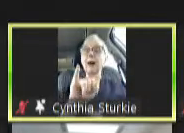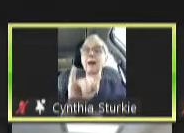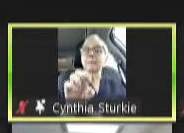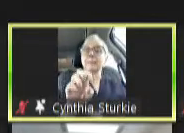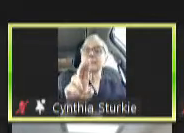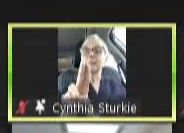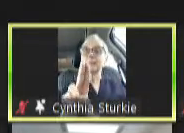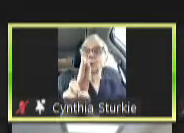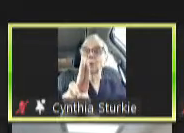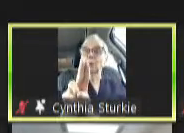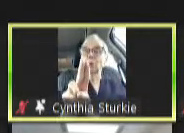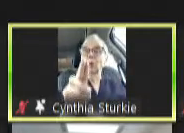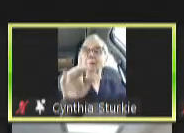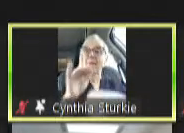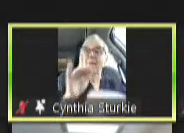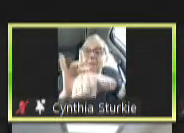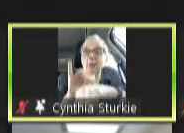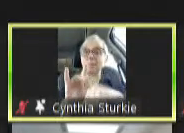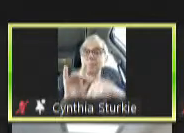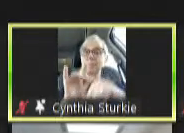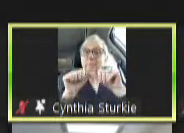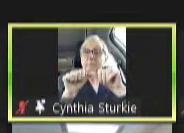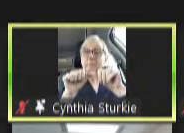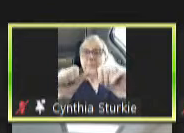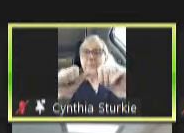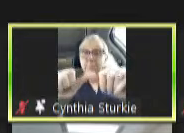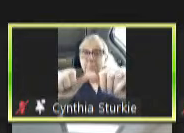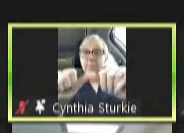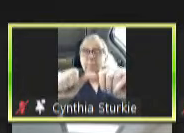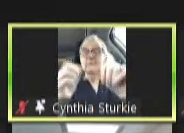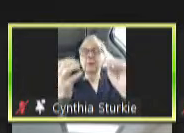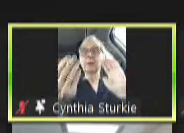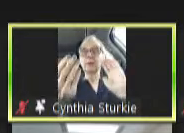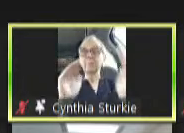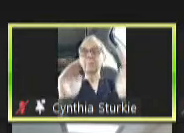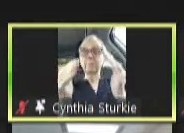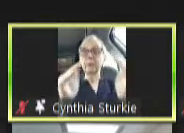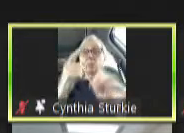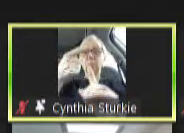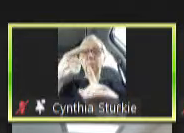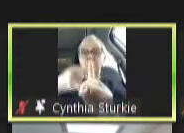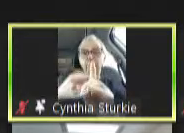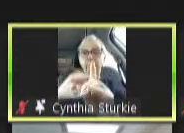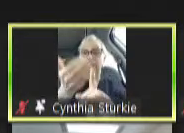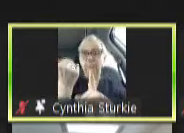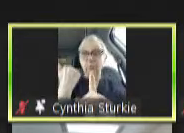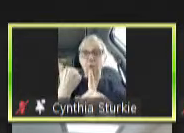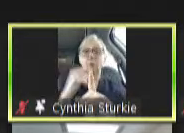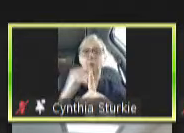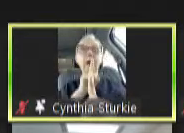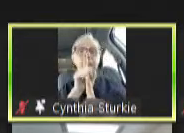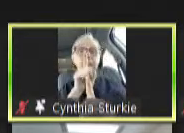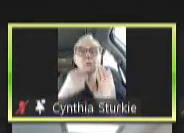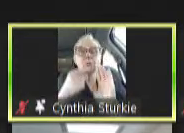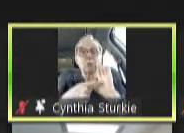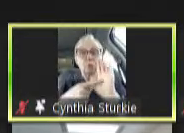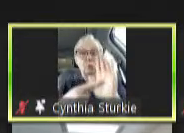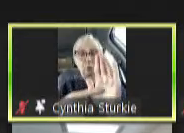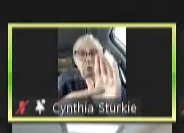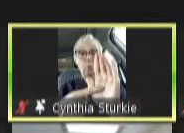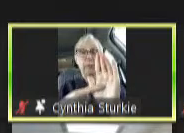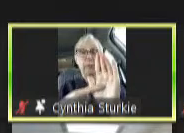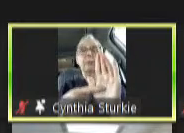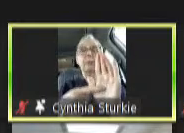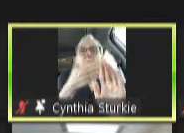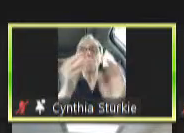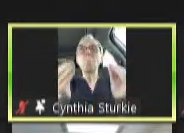remaining stable. And in fact, when you compare it to where we were about a month ago, it is actually showing an increase.